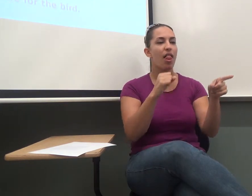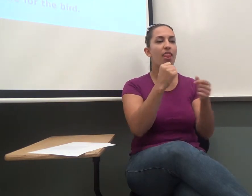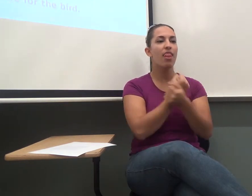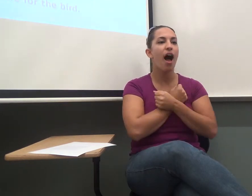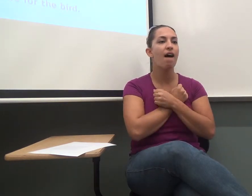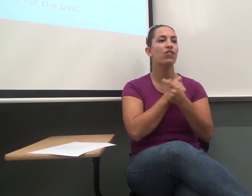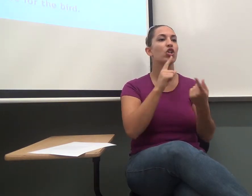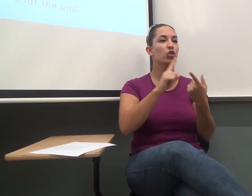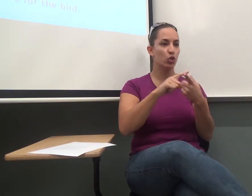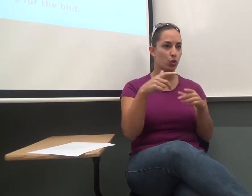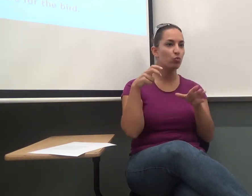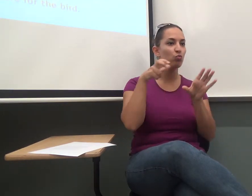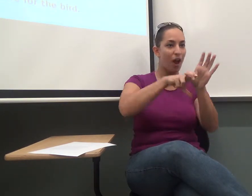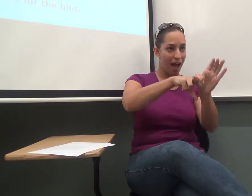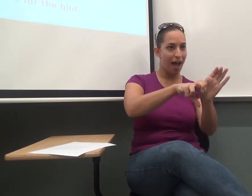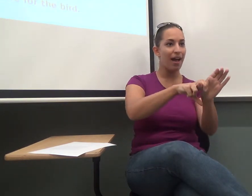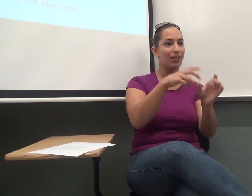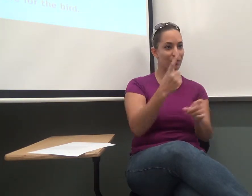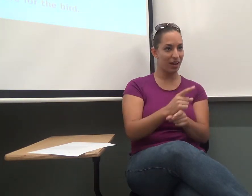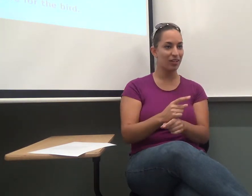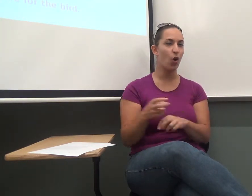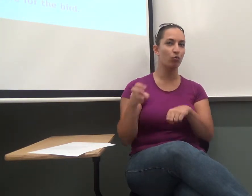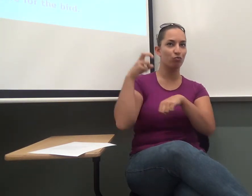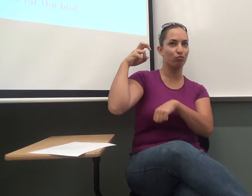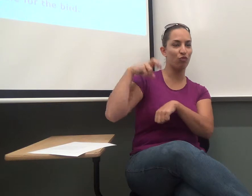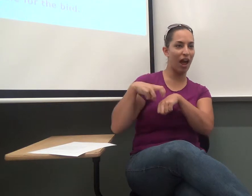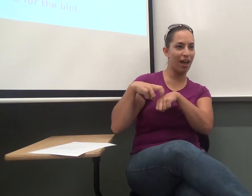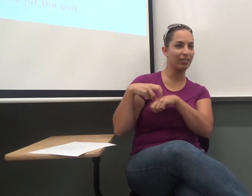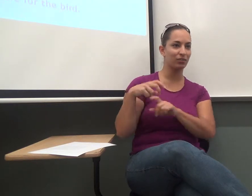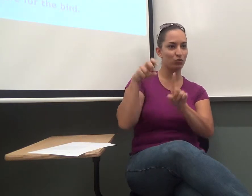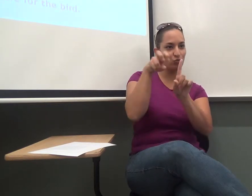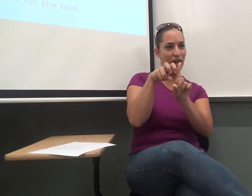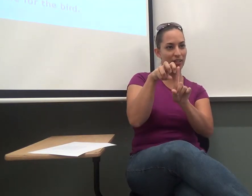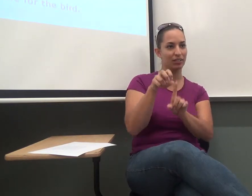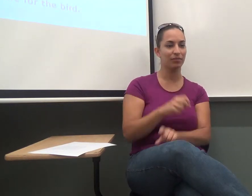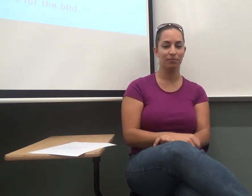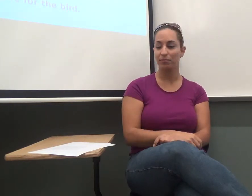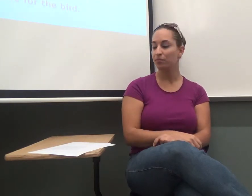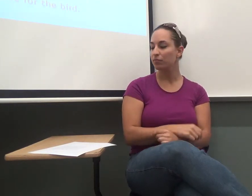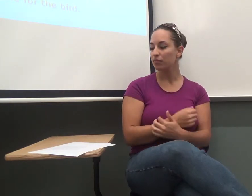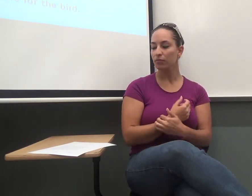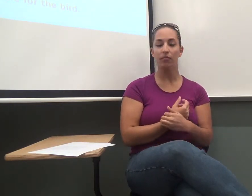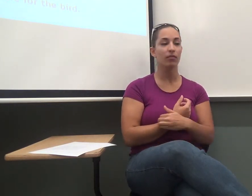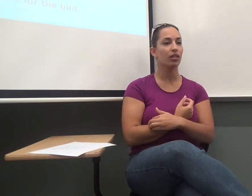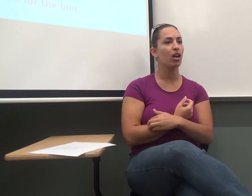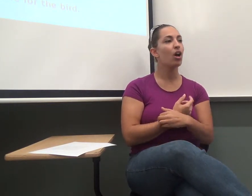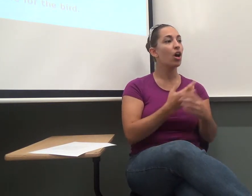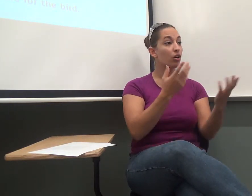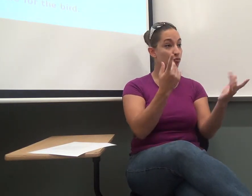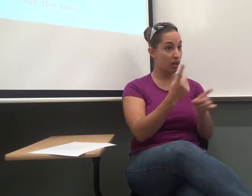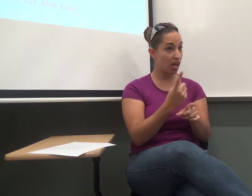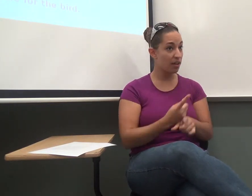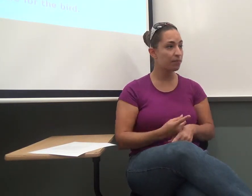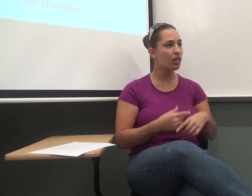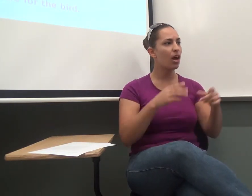to ride, right? They love to ride. And then what about let's continue reading through. Brian, you got a word for